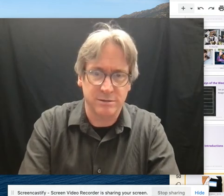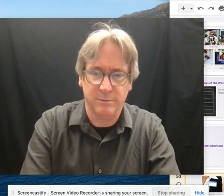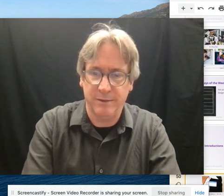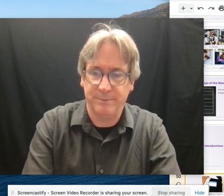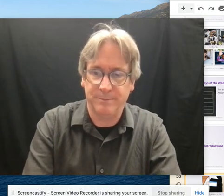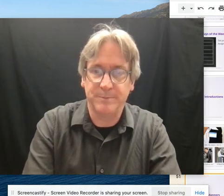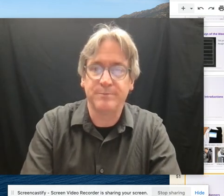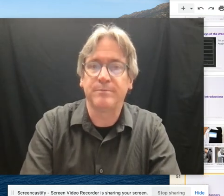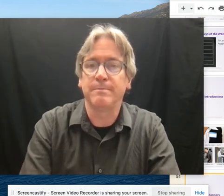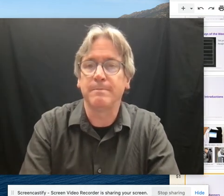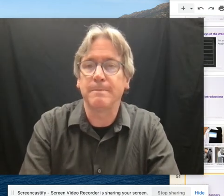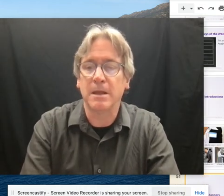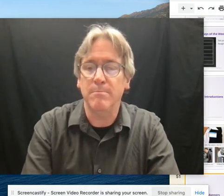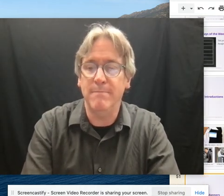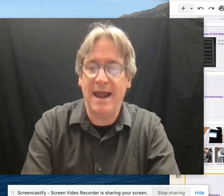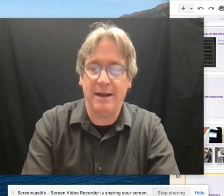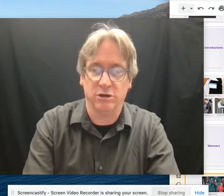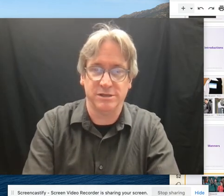strangers, but